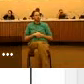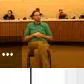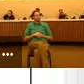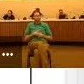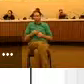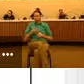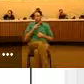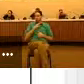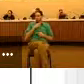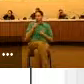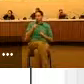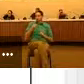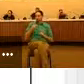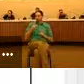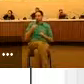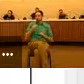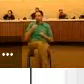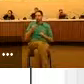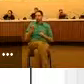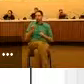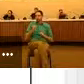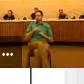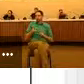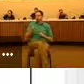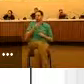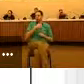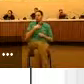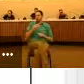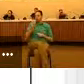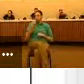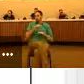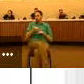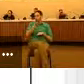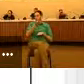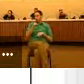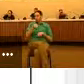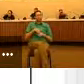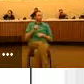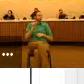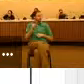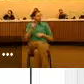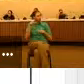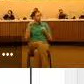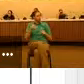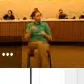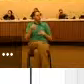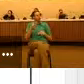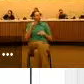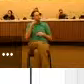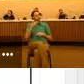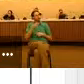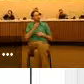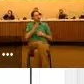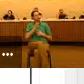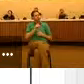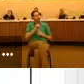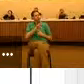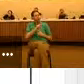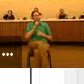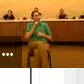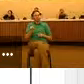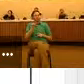And are these similar to the other that they're 2-story? Correct. If you looked at Howlett Acres, they'd be real